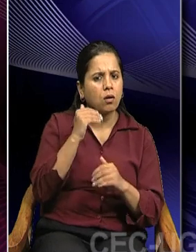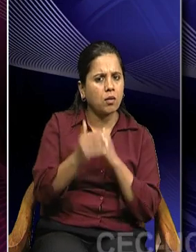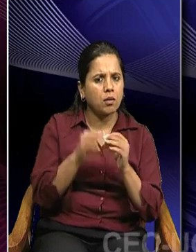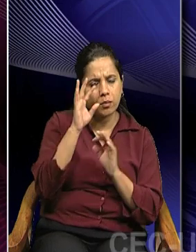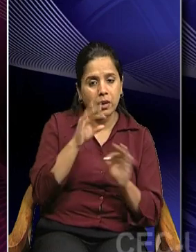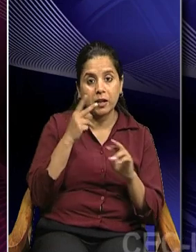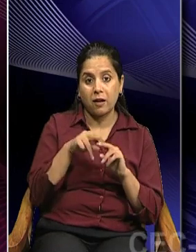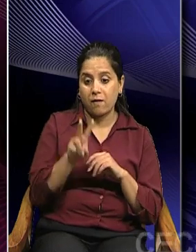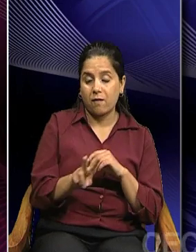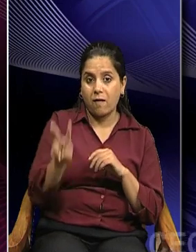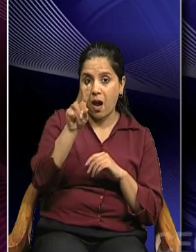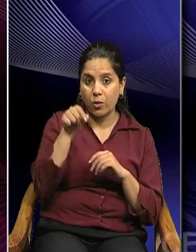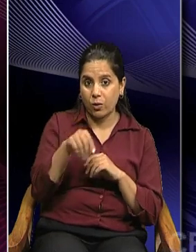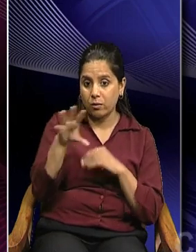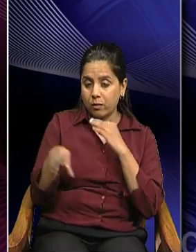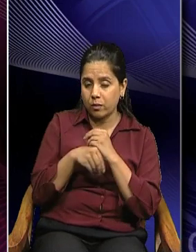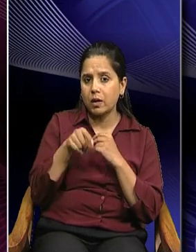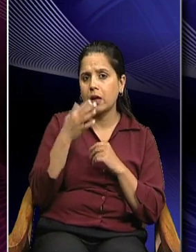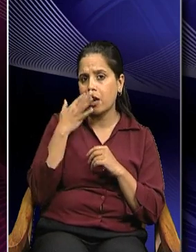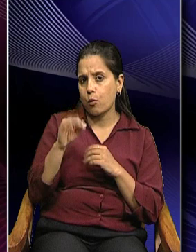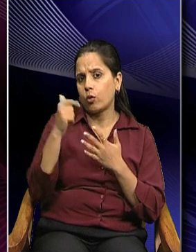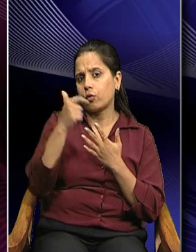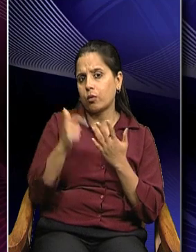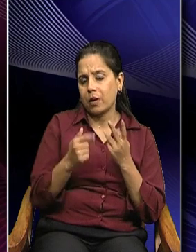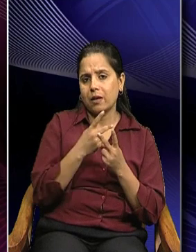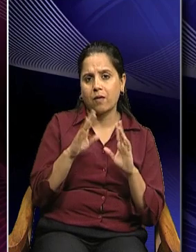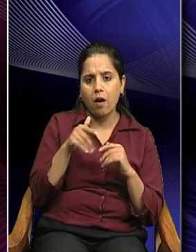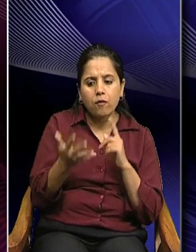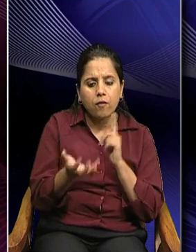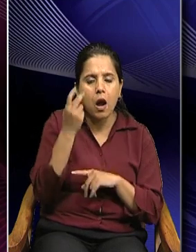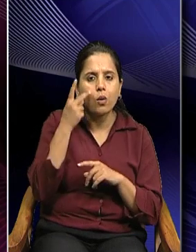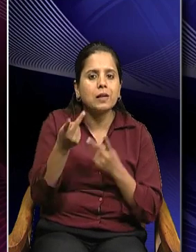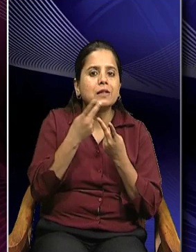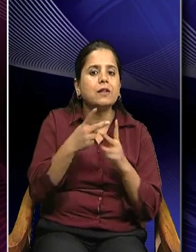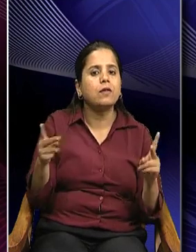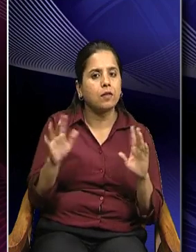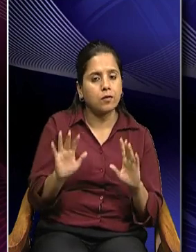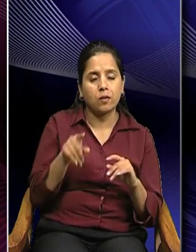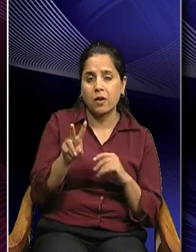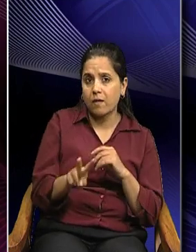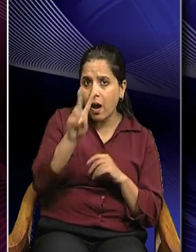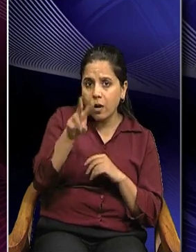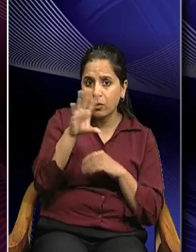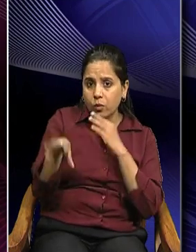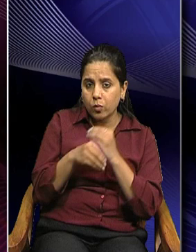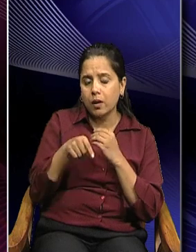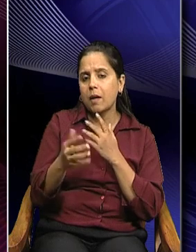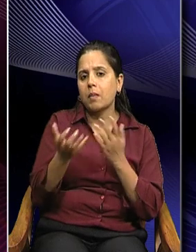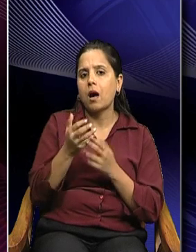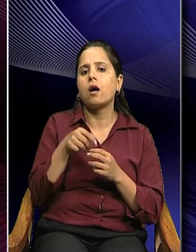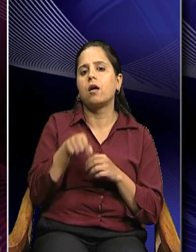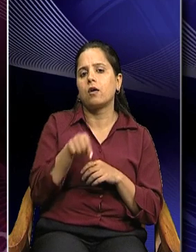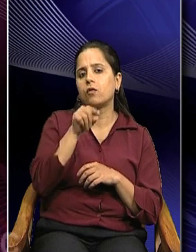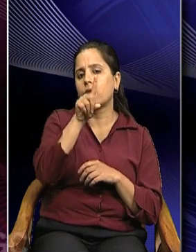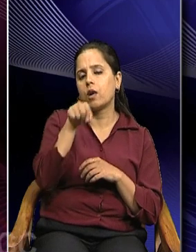talk about value proposition, that is another important parameter of finding the difference. The value proposition in marketing